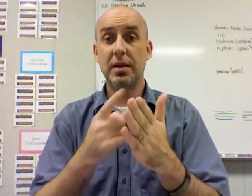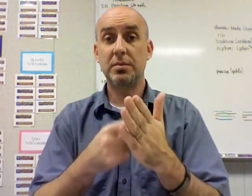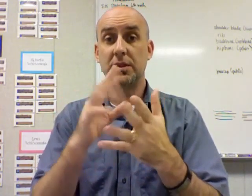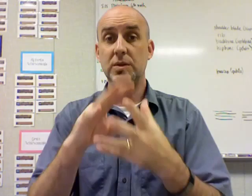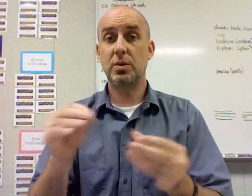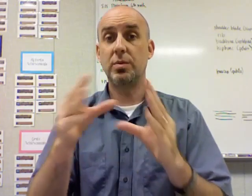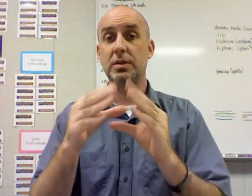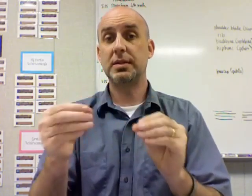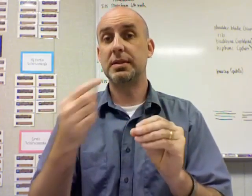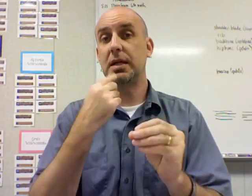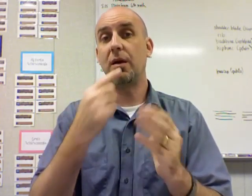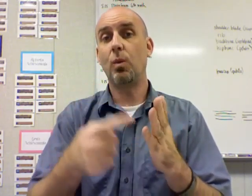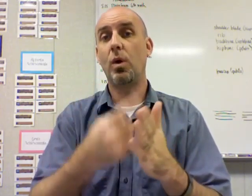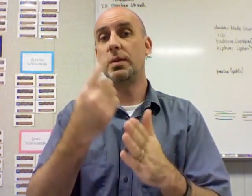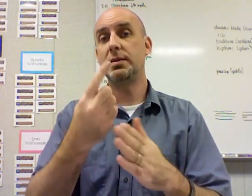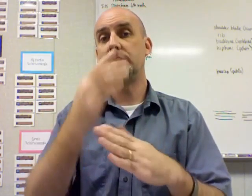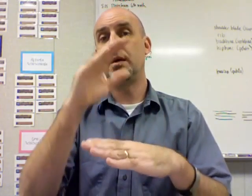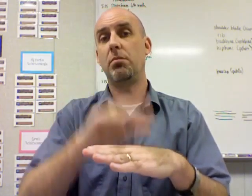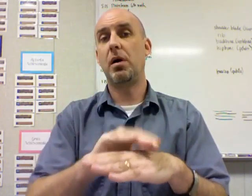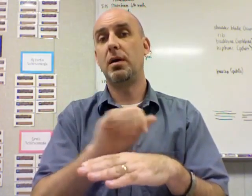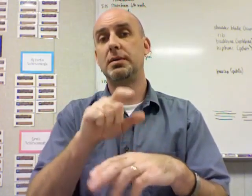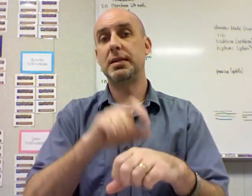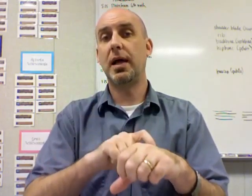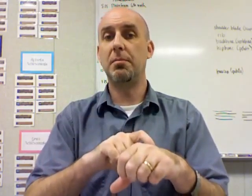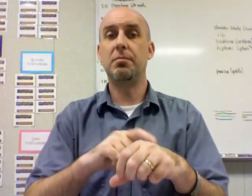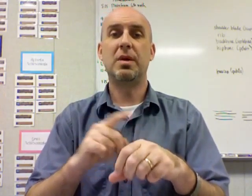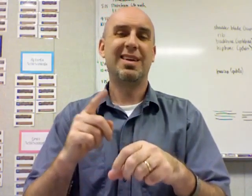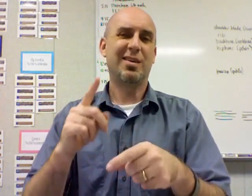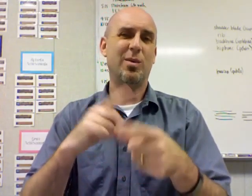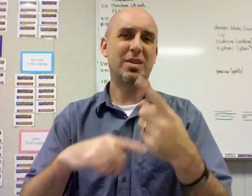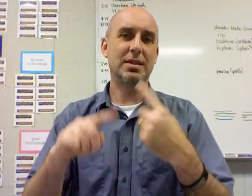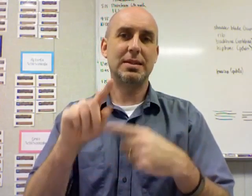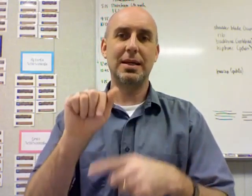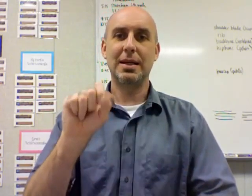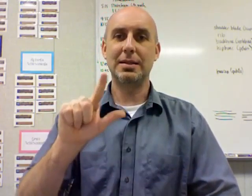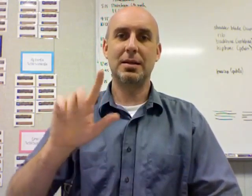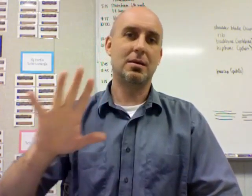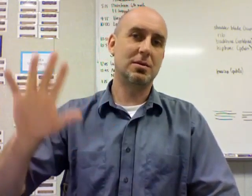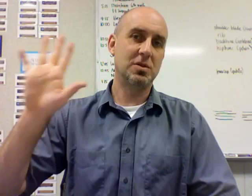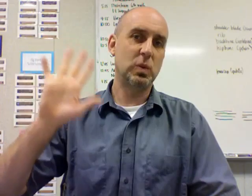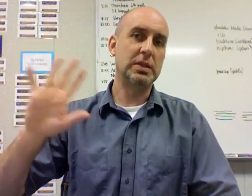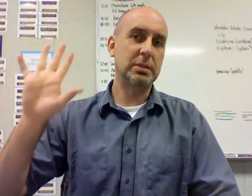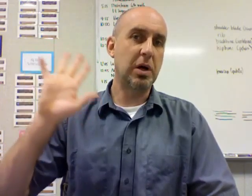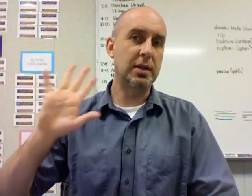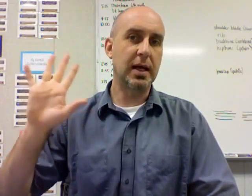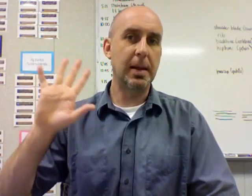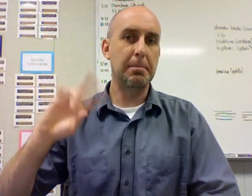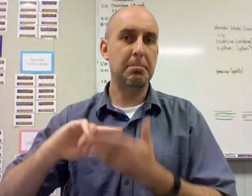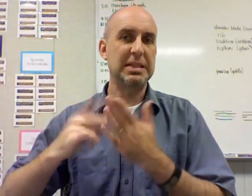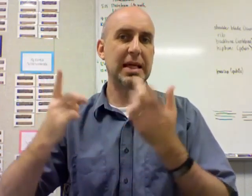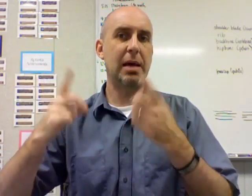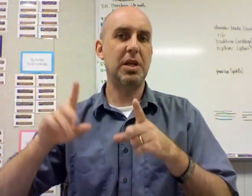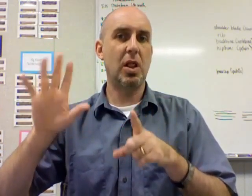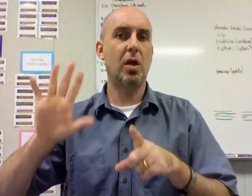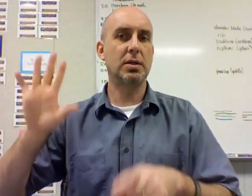Sometimes in storybooks it'll say once upon a time. Normally that sign ASL is just once upon a time. It means it happened a long time